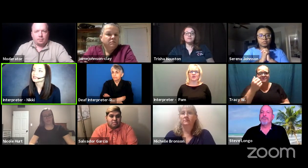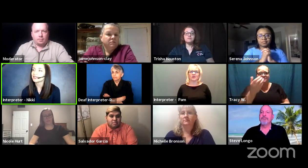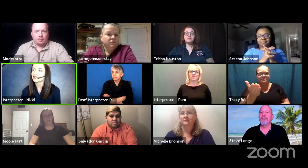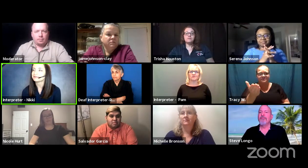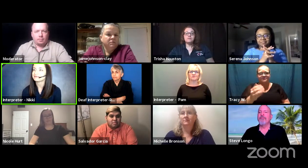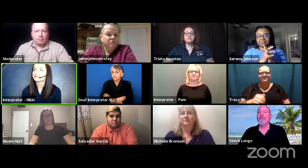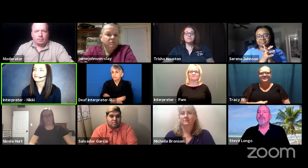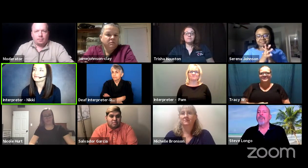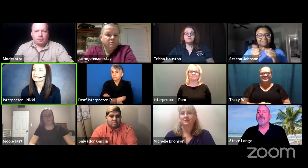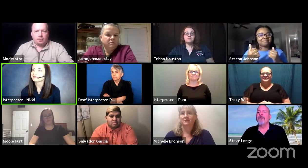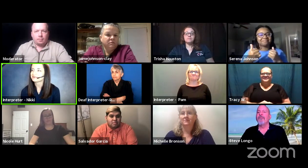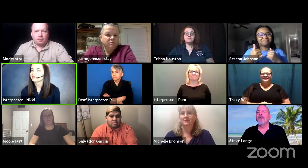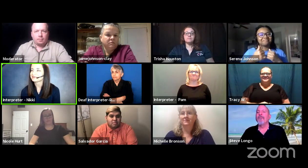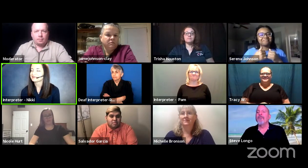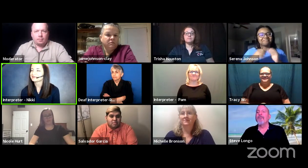Serena.